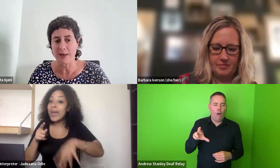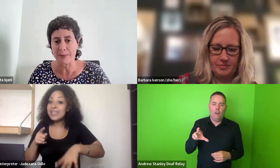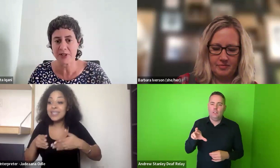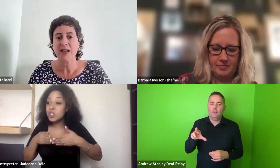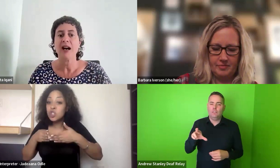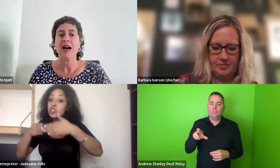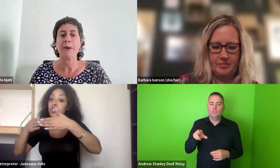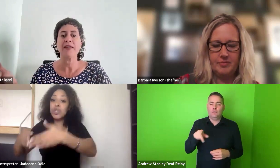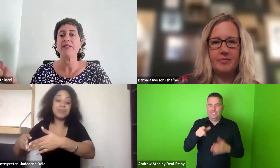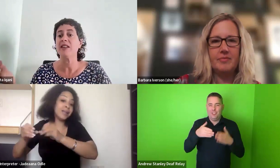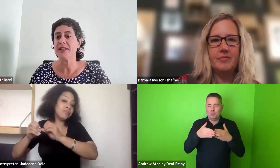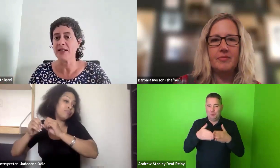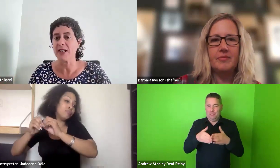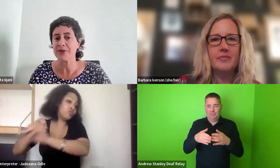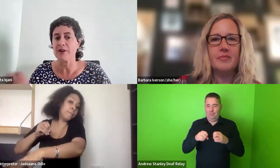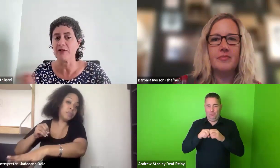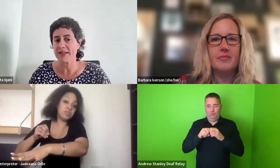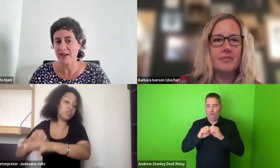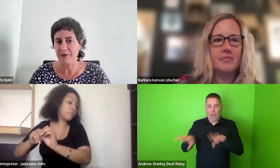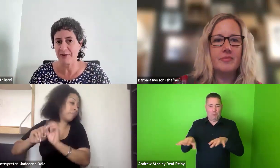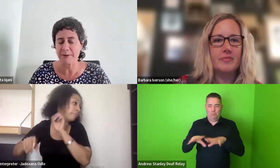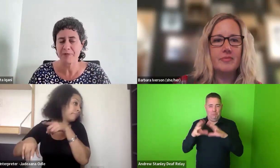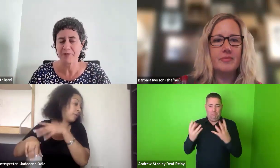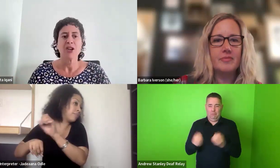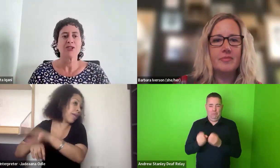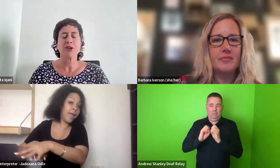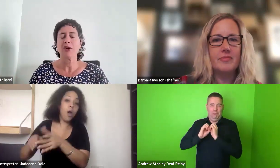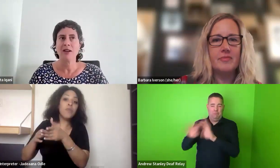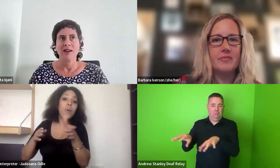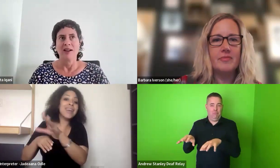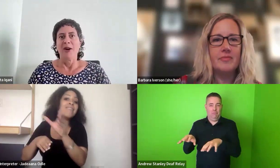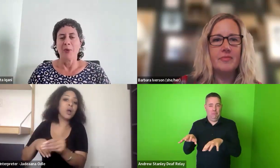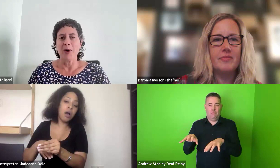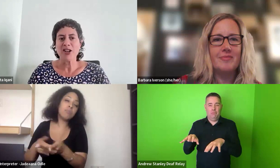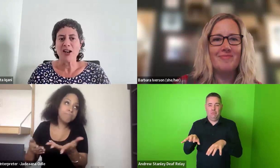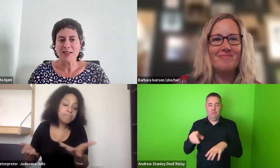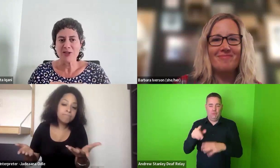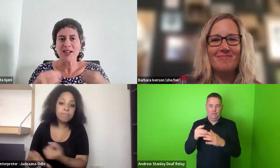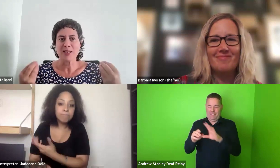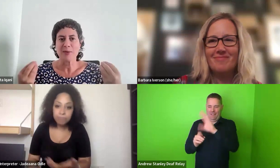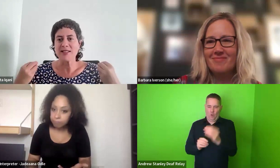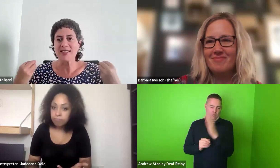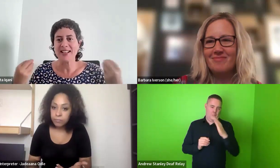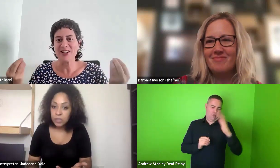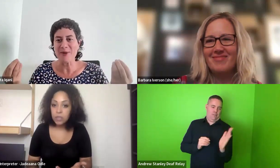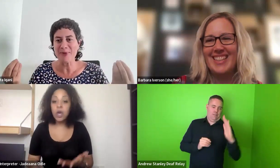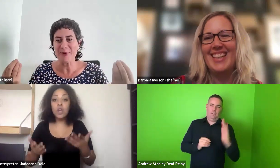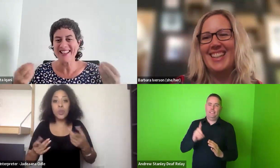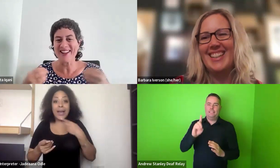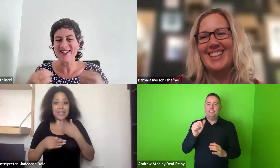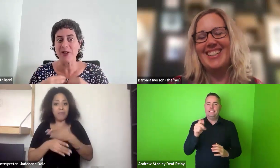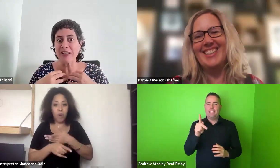ends up being dumped in the e-waste dumps of West Africa. So what a task to try and summarize